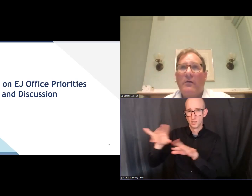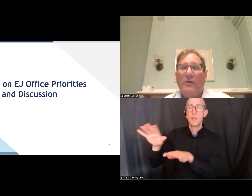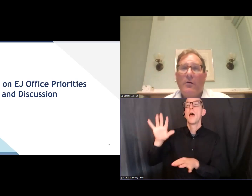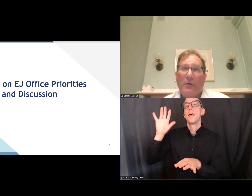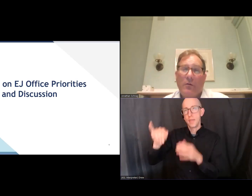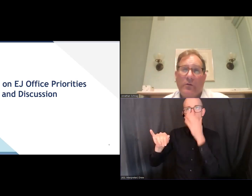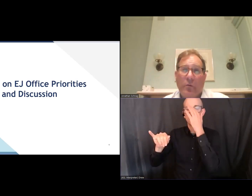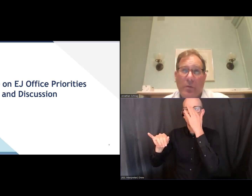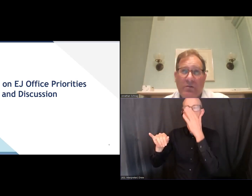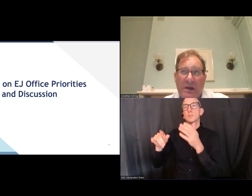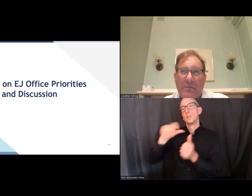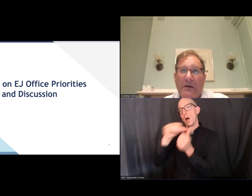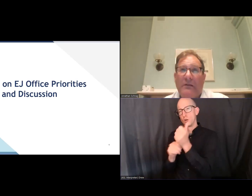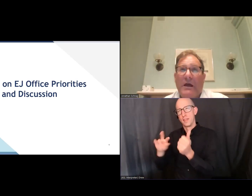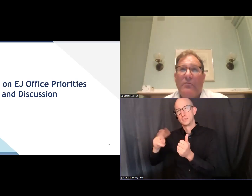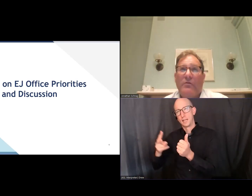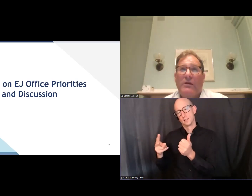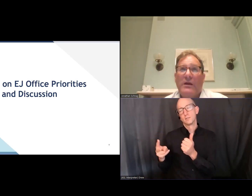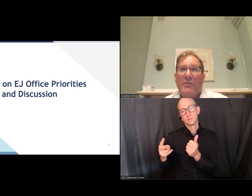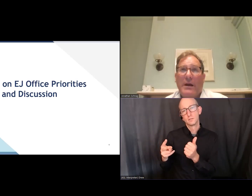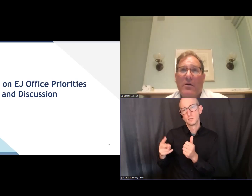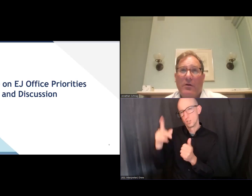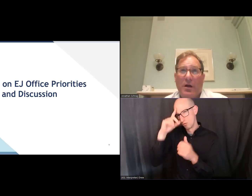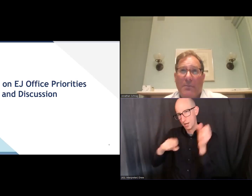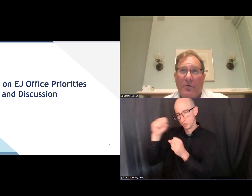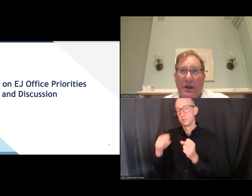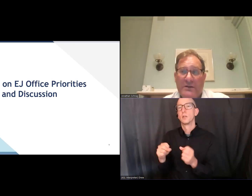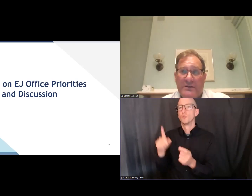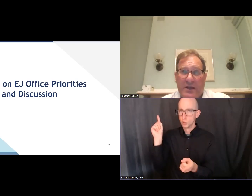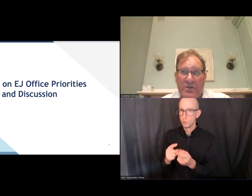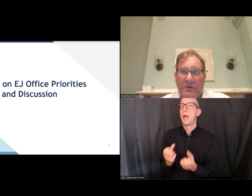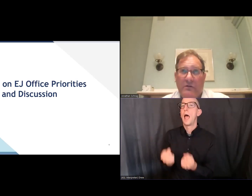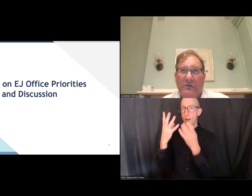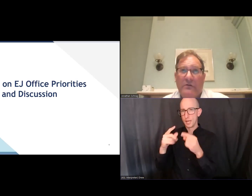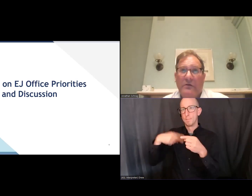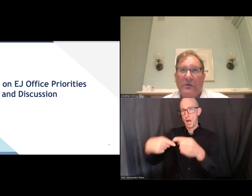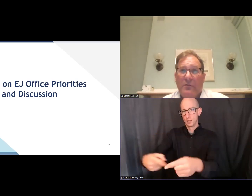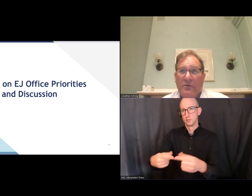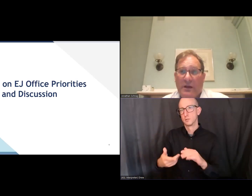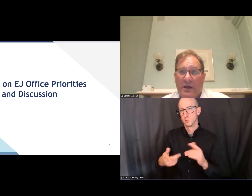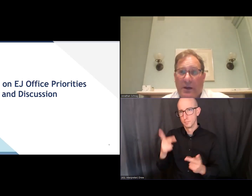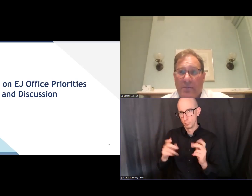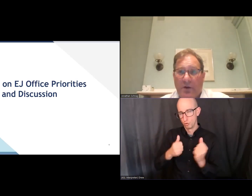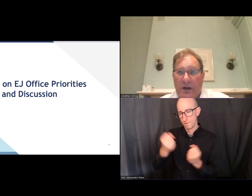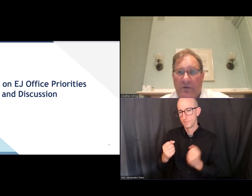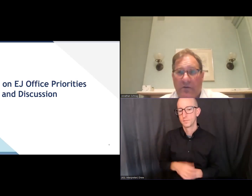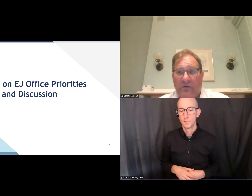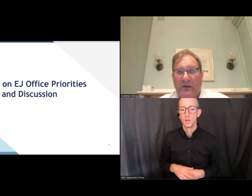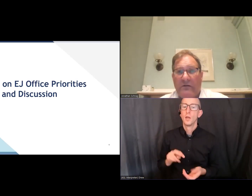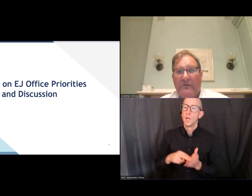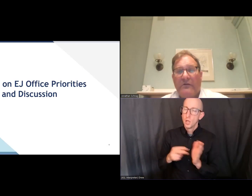And so when we think about that, we're thinking about upgrading stations, we're thinking about